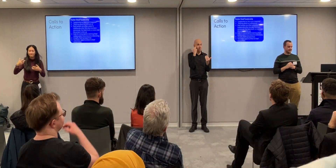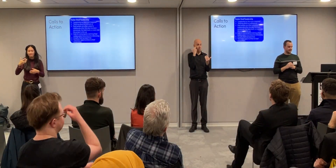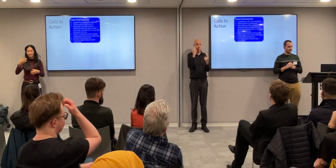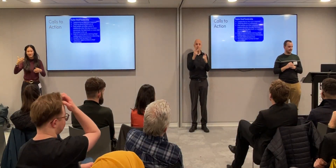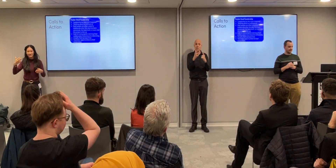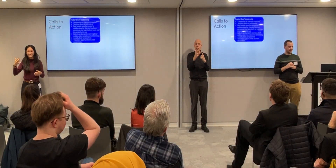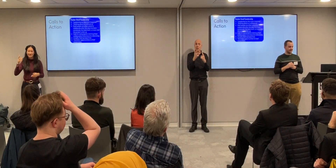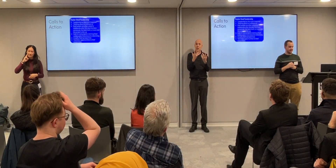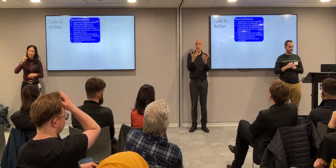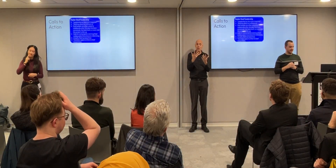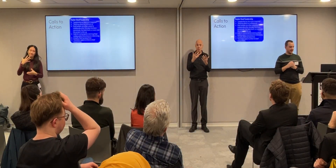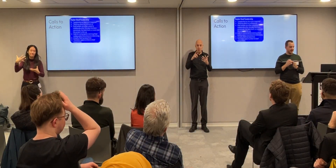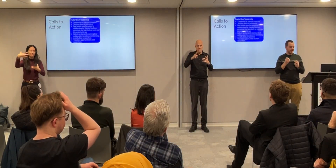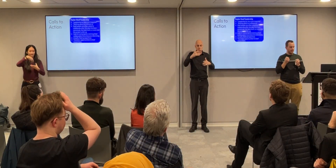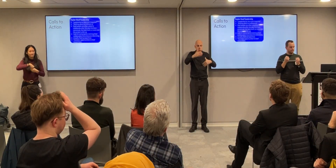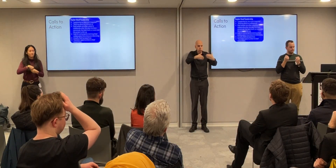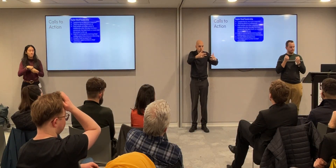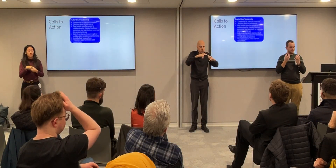us, again.